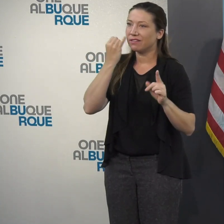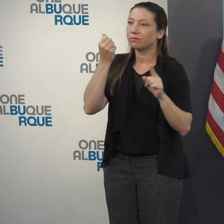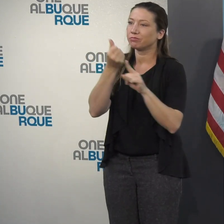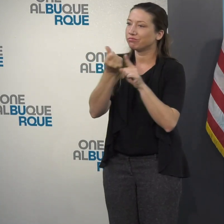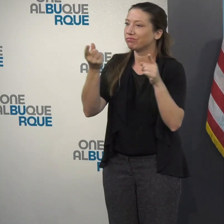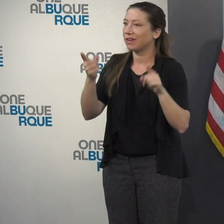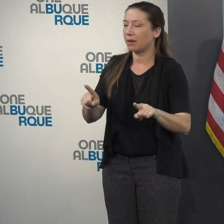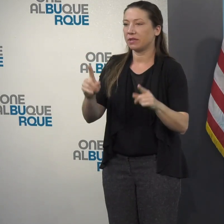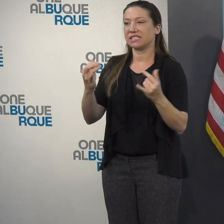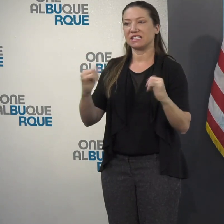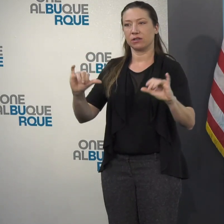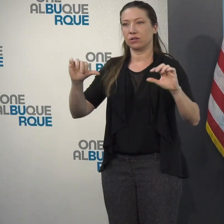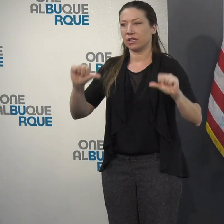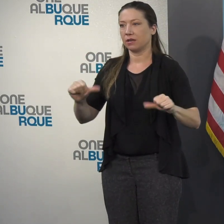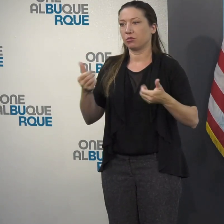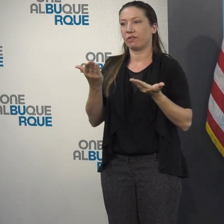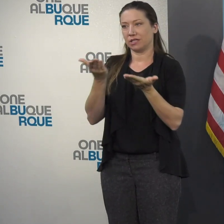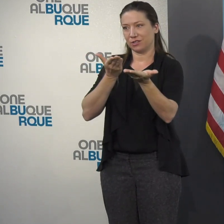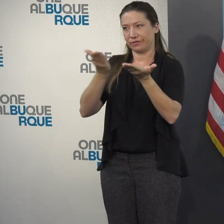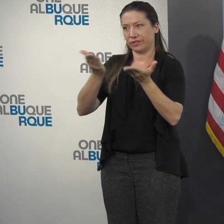to maintain all of our service levels.